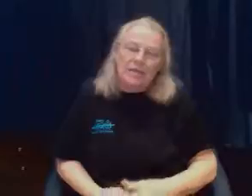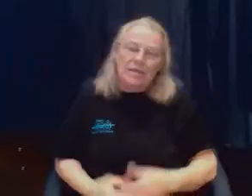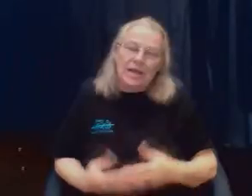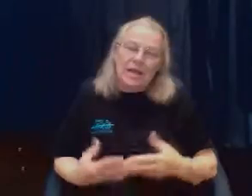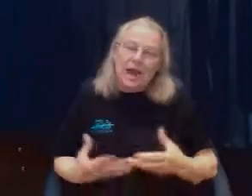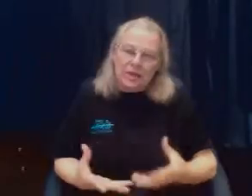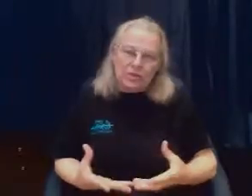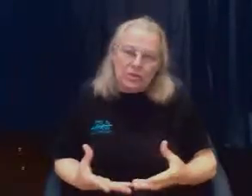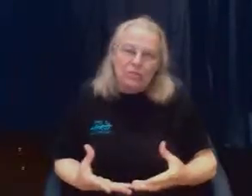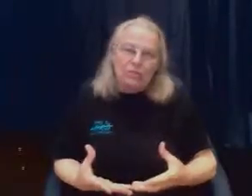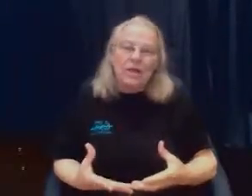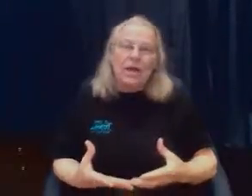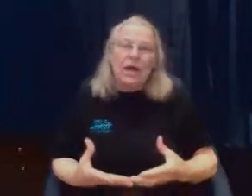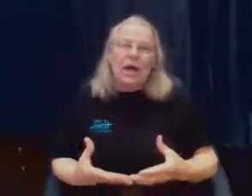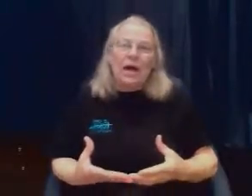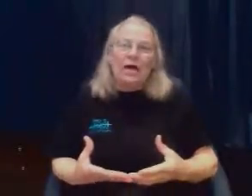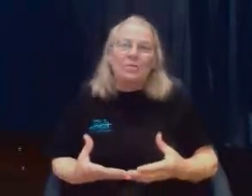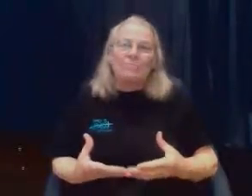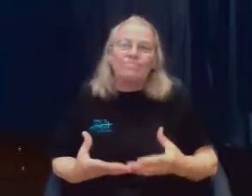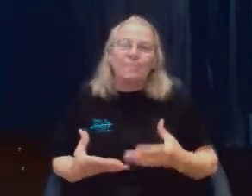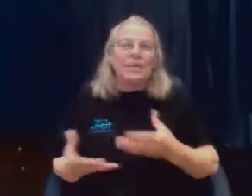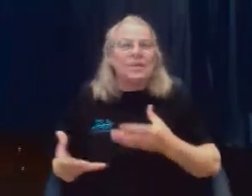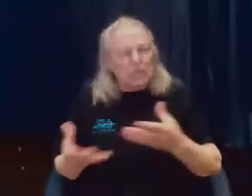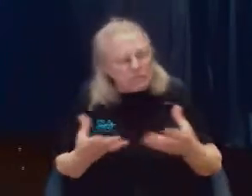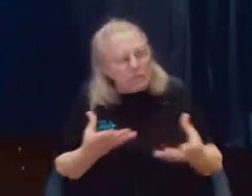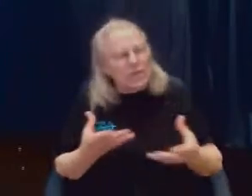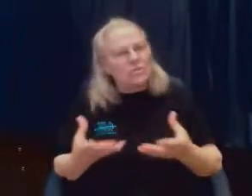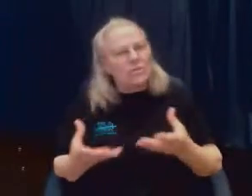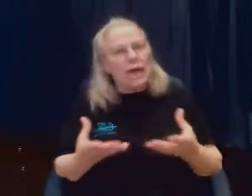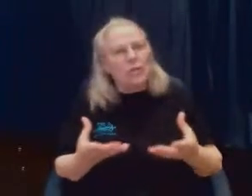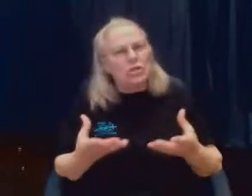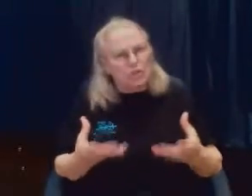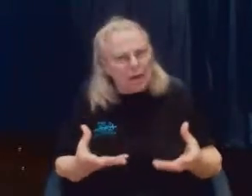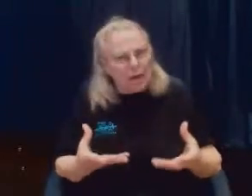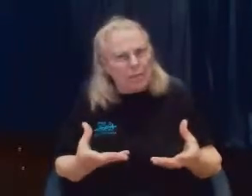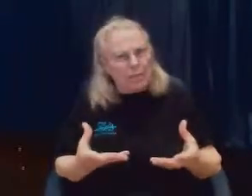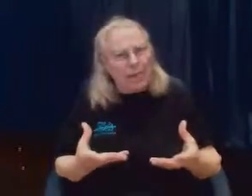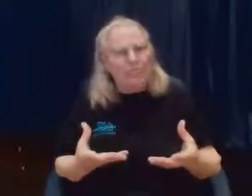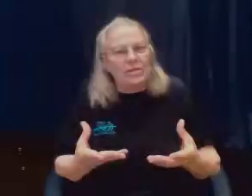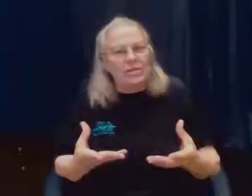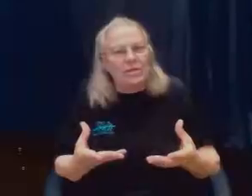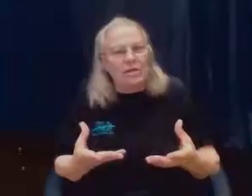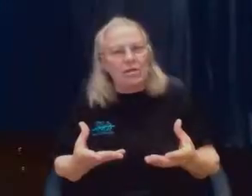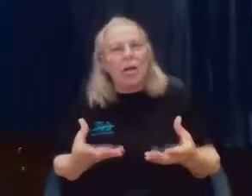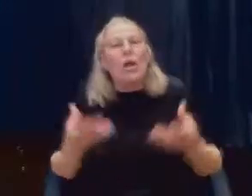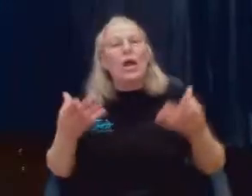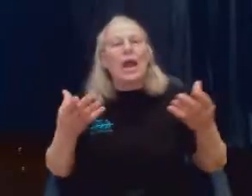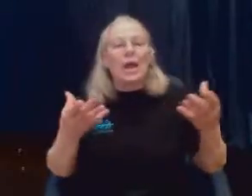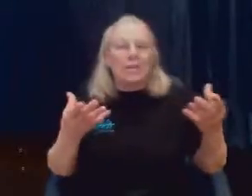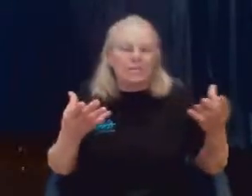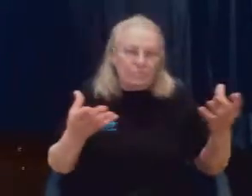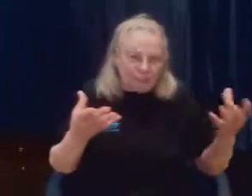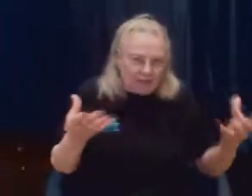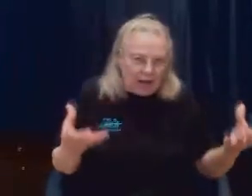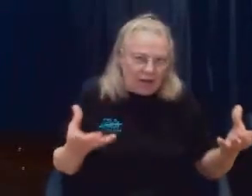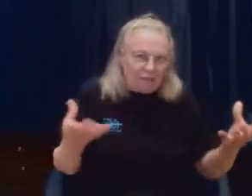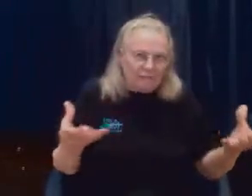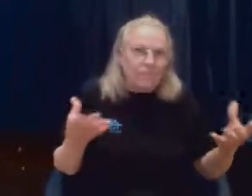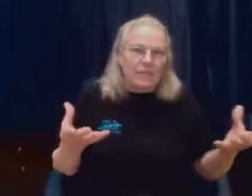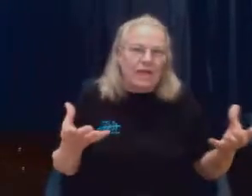Sometimes I don't. It just depends on how much time I have in the song and if